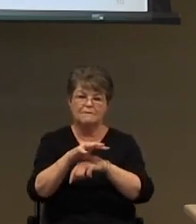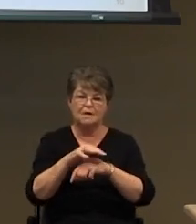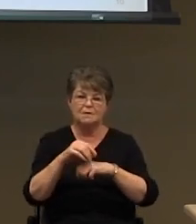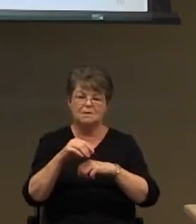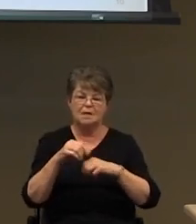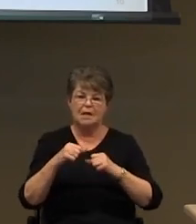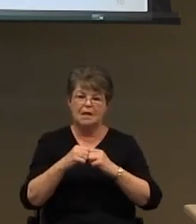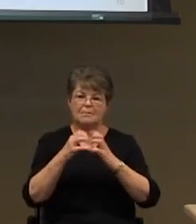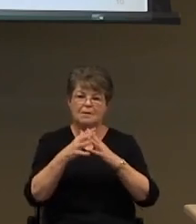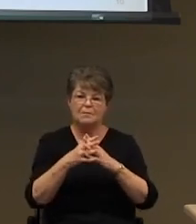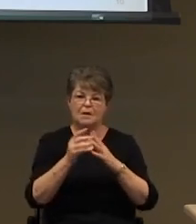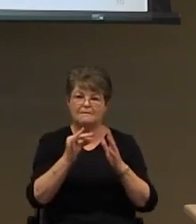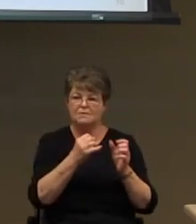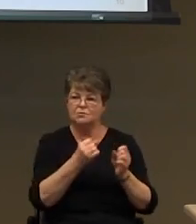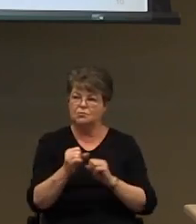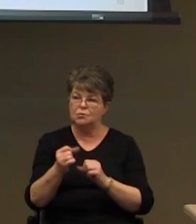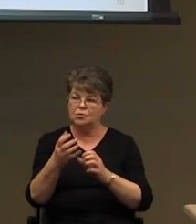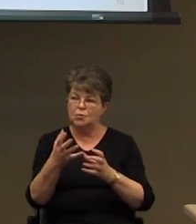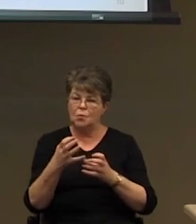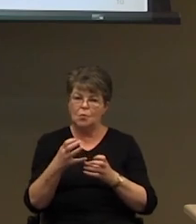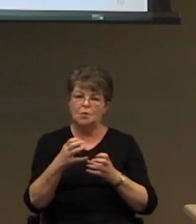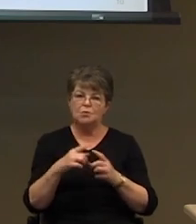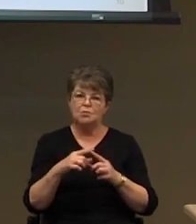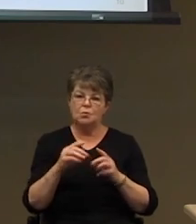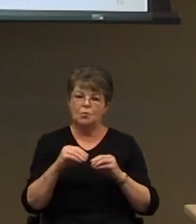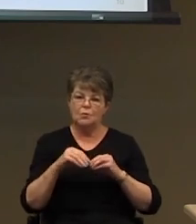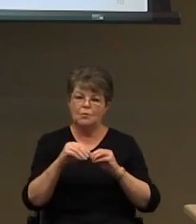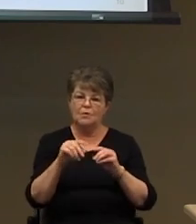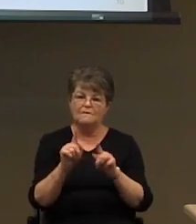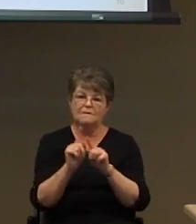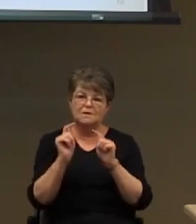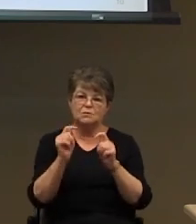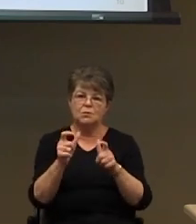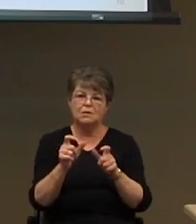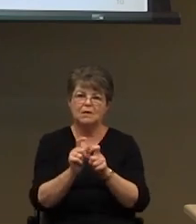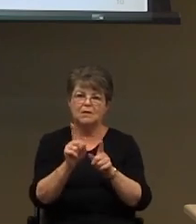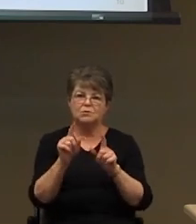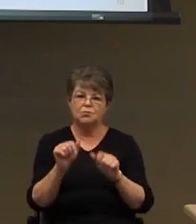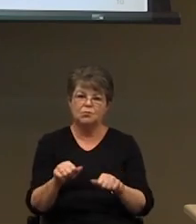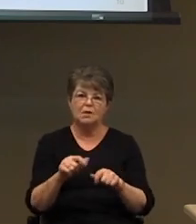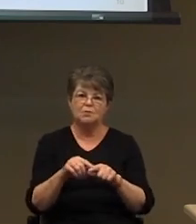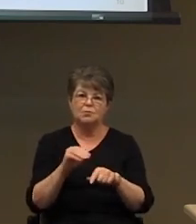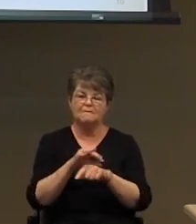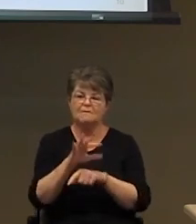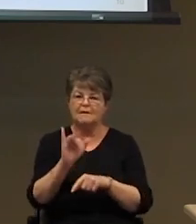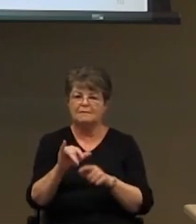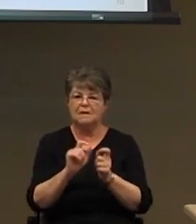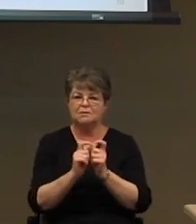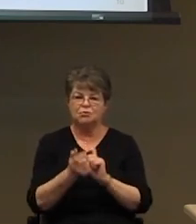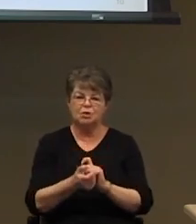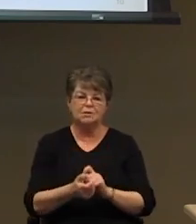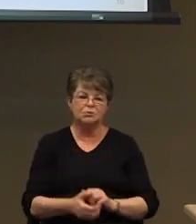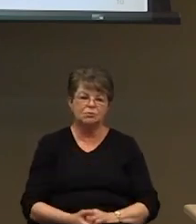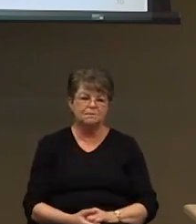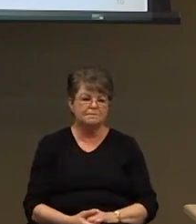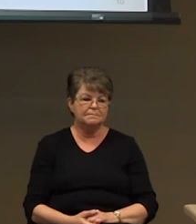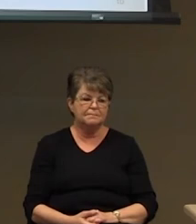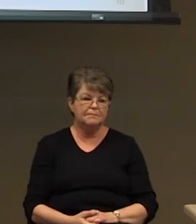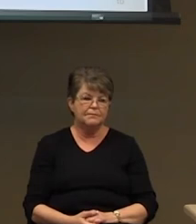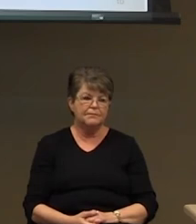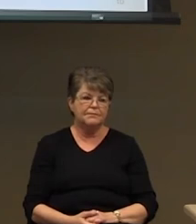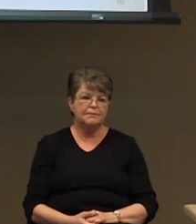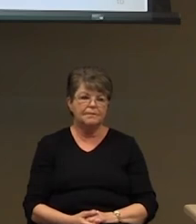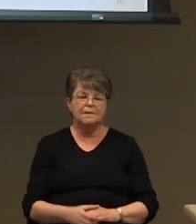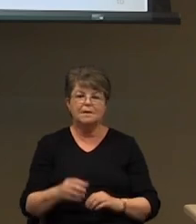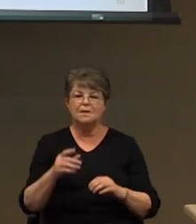the strategy, you're going to want to move as swiftly as you can to affect that change. Yeah. To